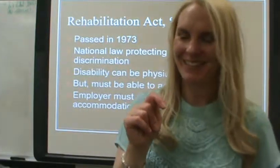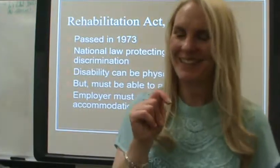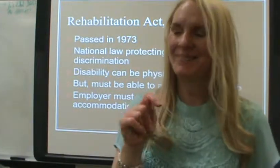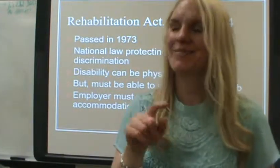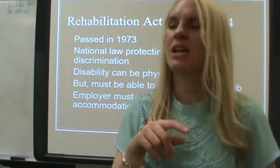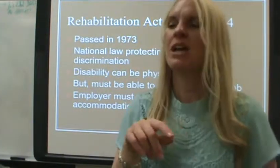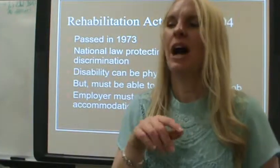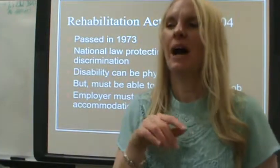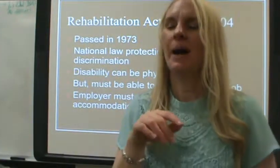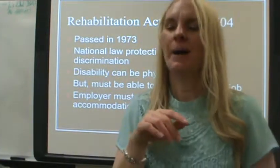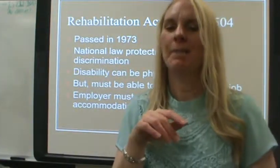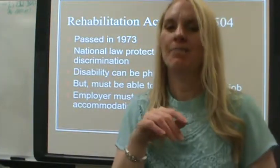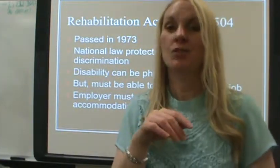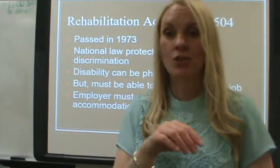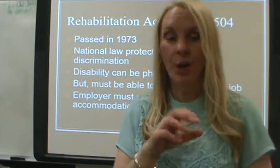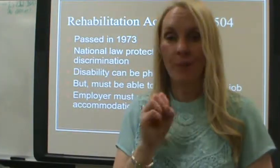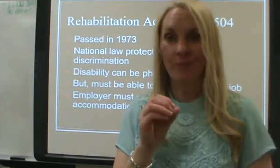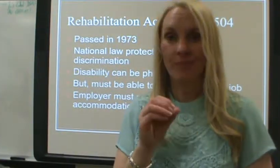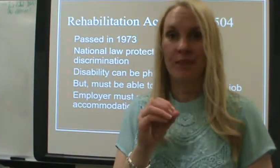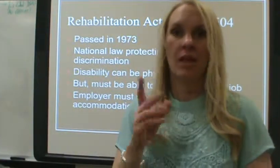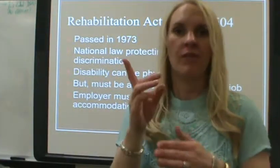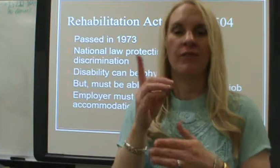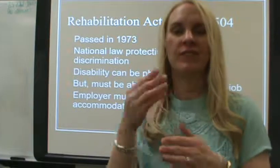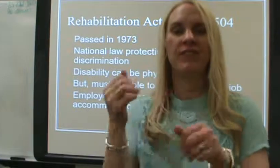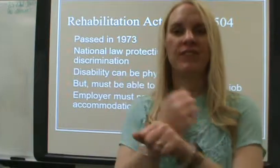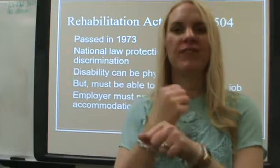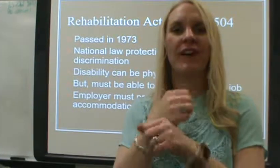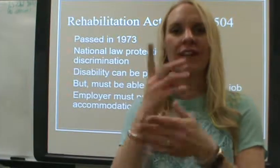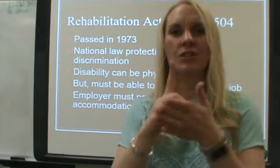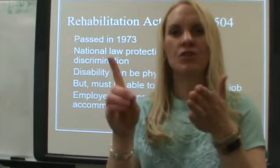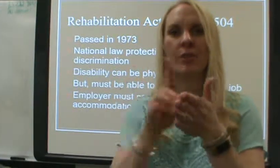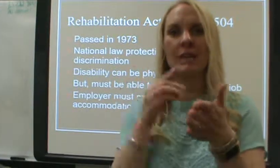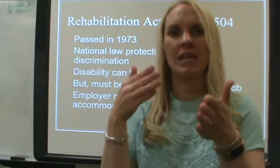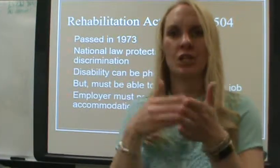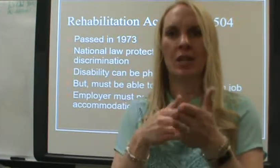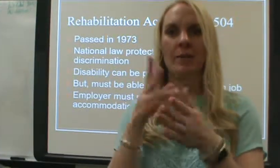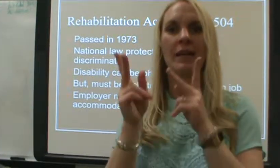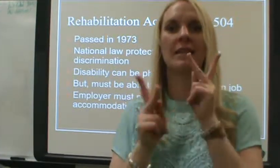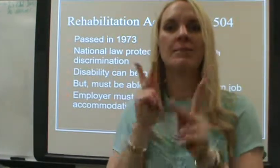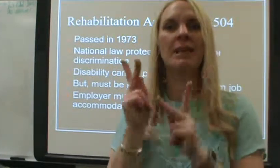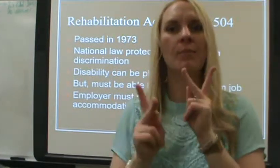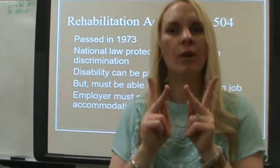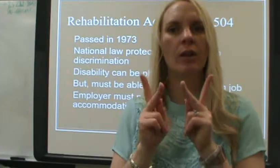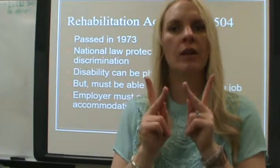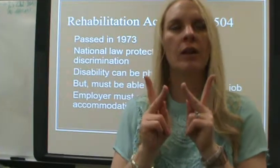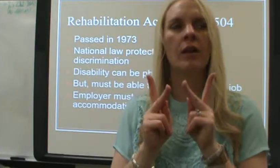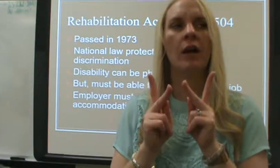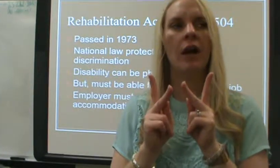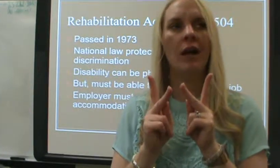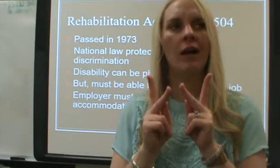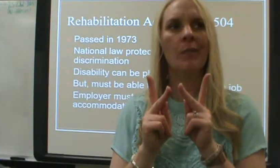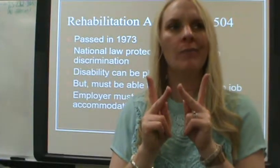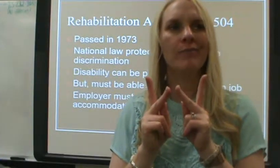right? So, to fight against discrimination, because people are